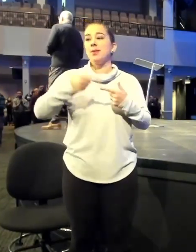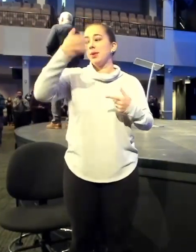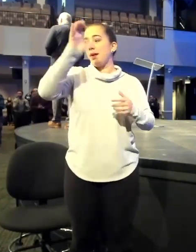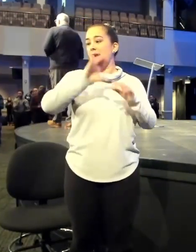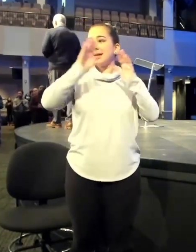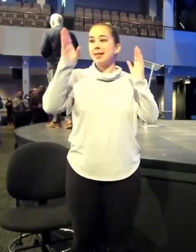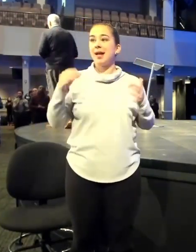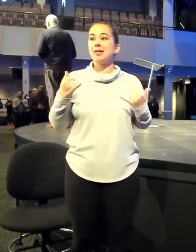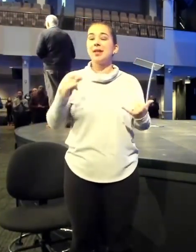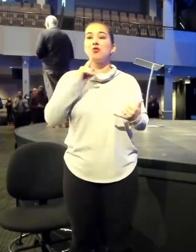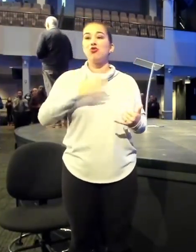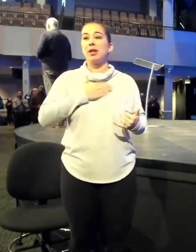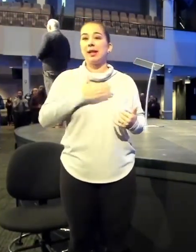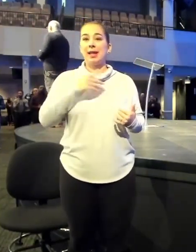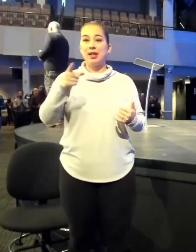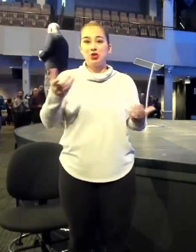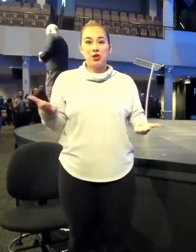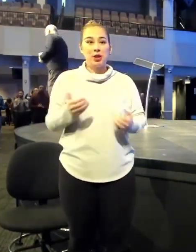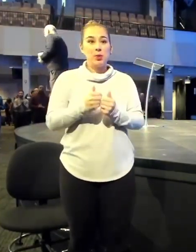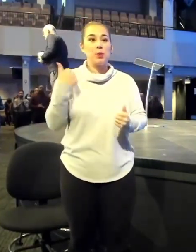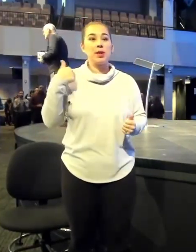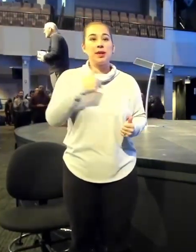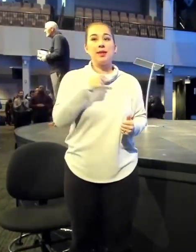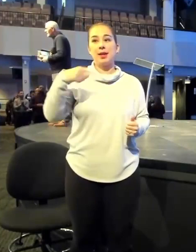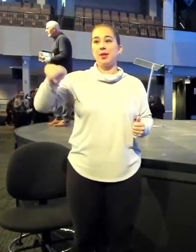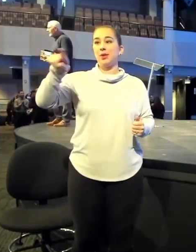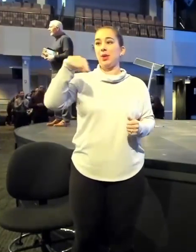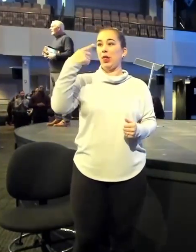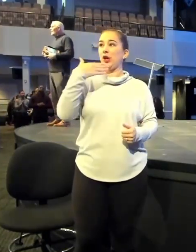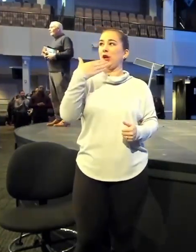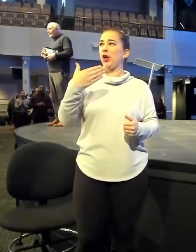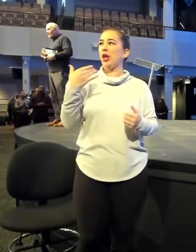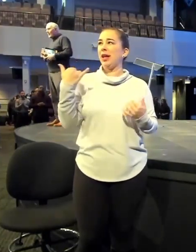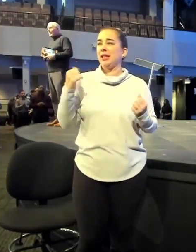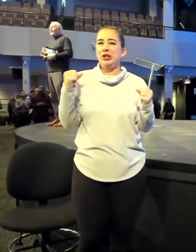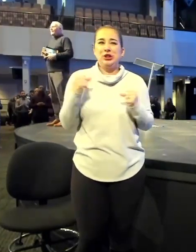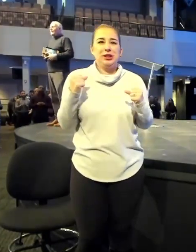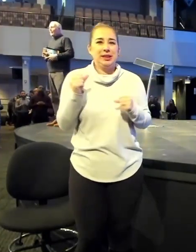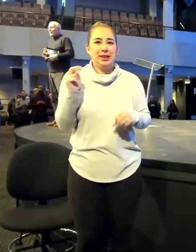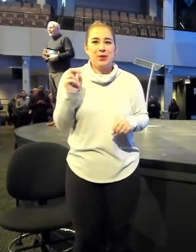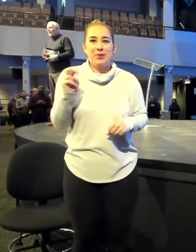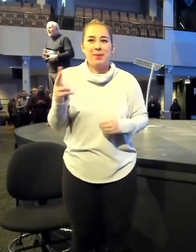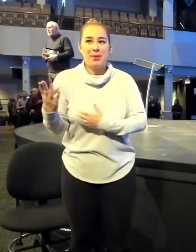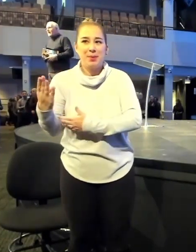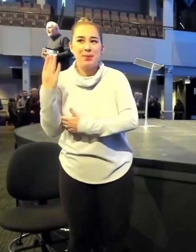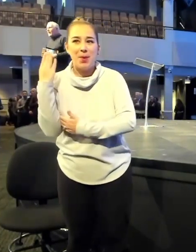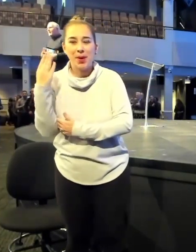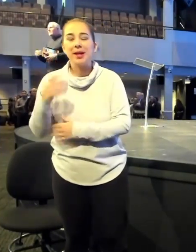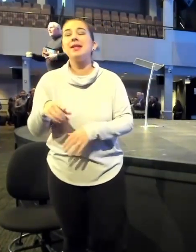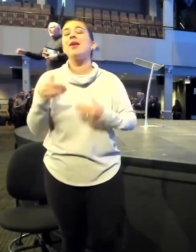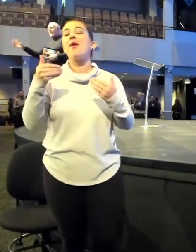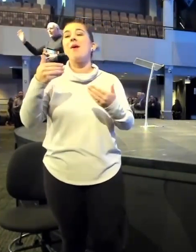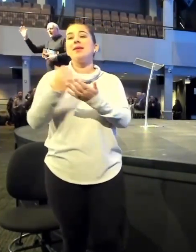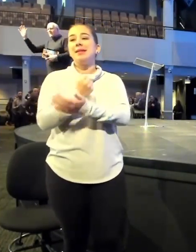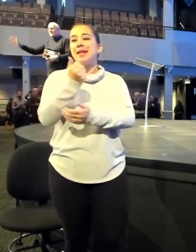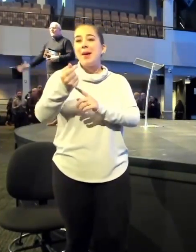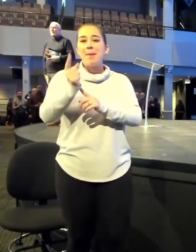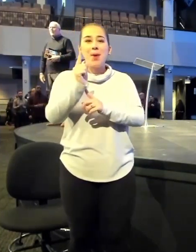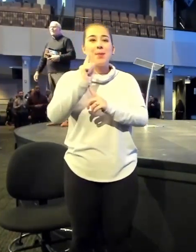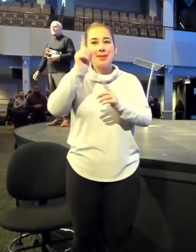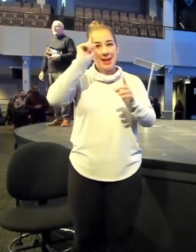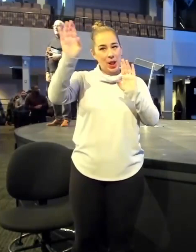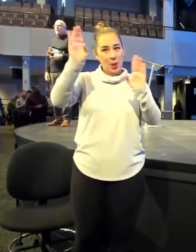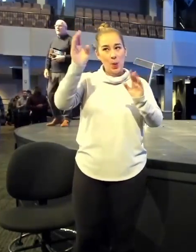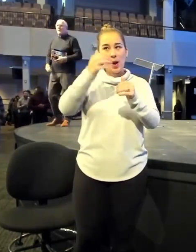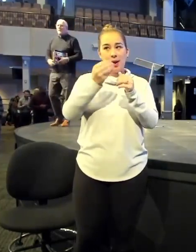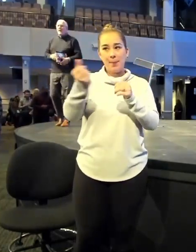today. So glad that you're here. You're looking good on this chilly November morning. Why don't you take a moment, swing around, wave at some people